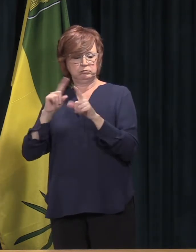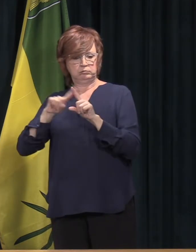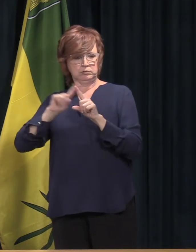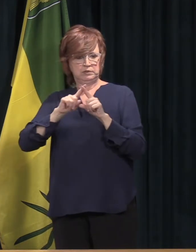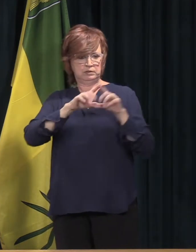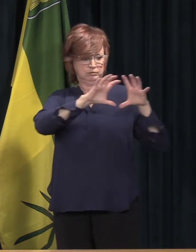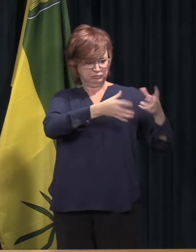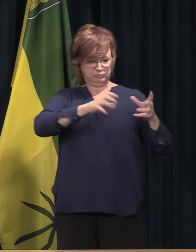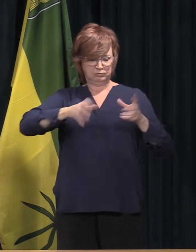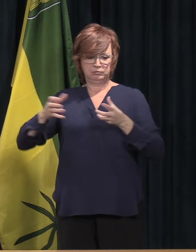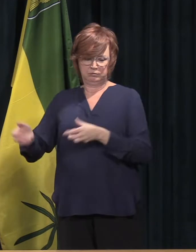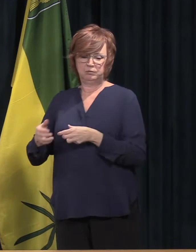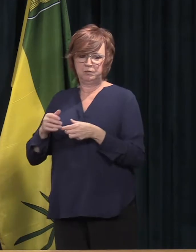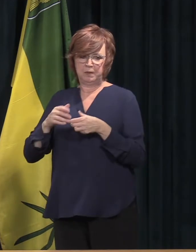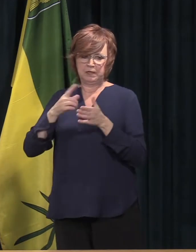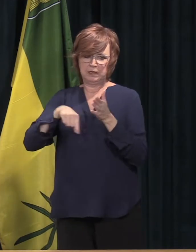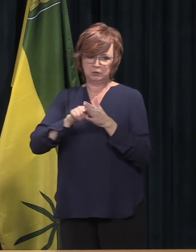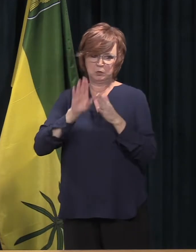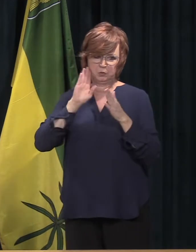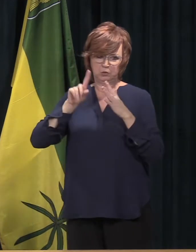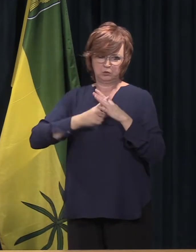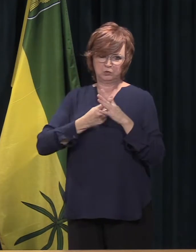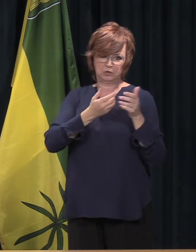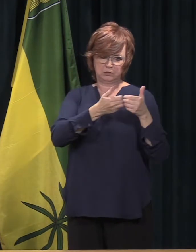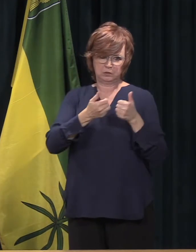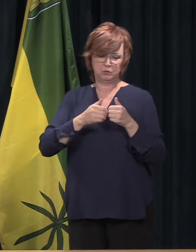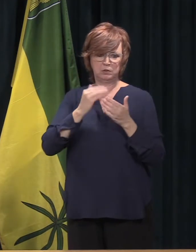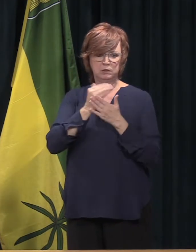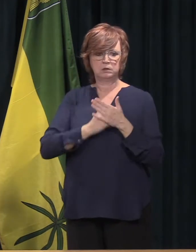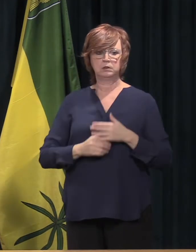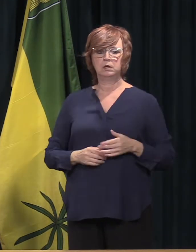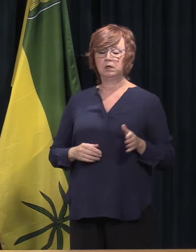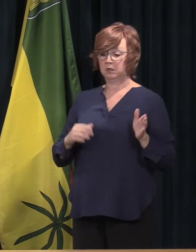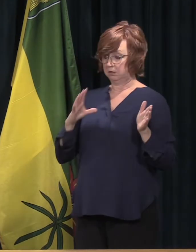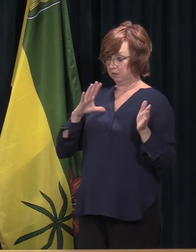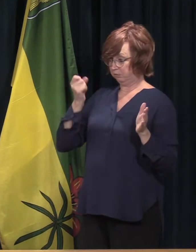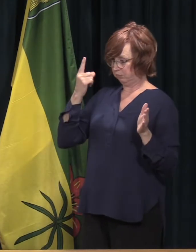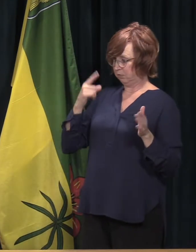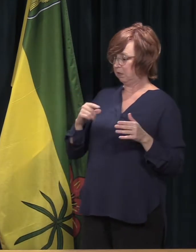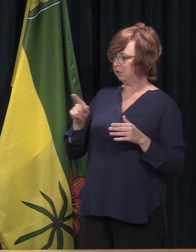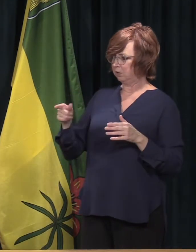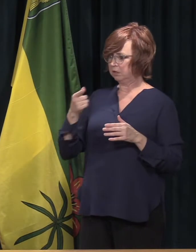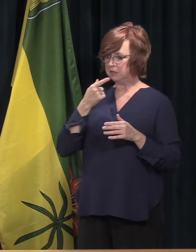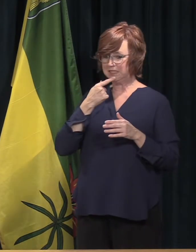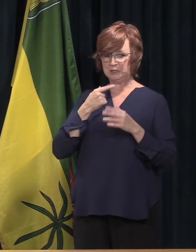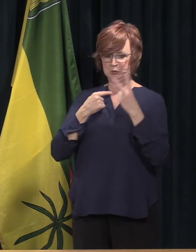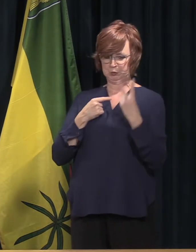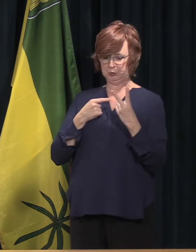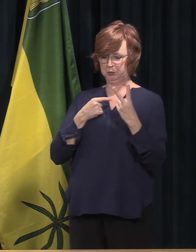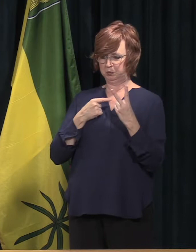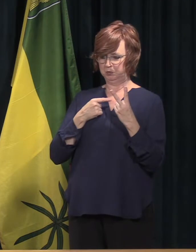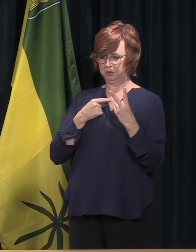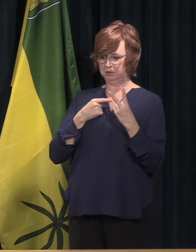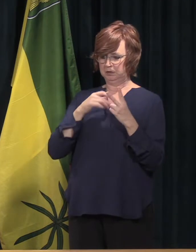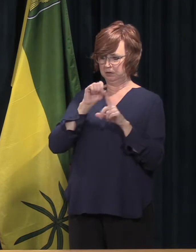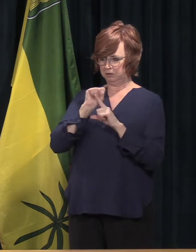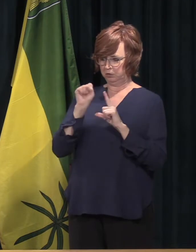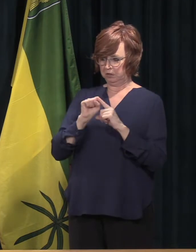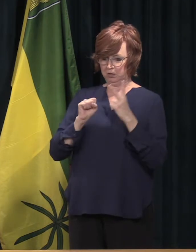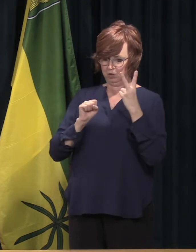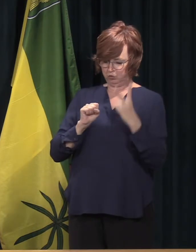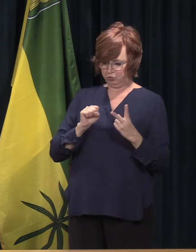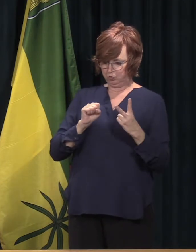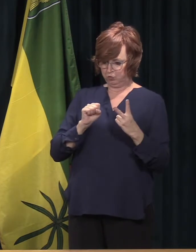to start tabulating that from next week. You said that you're aware of two situations. Is that two facilities or